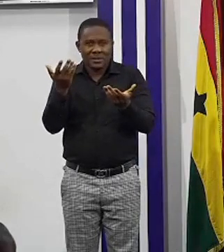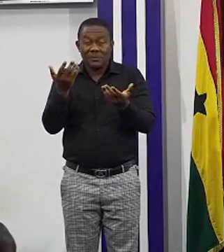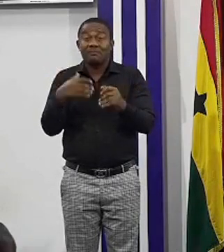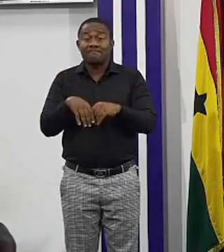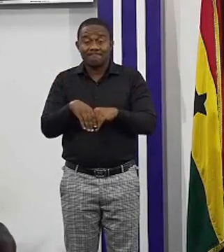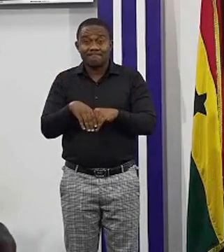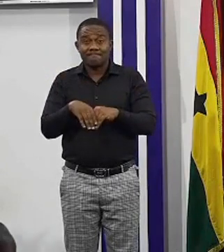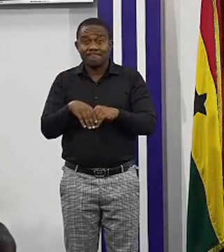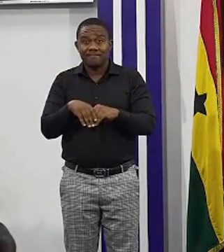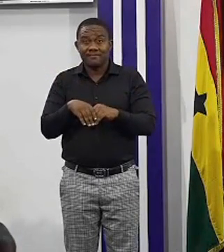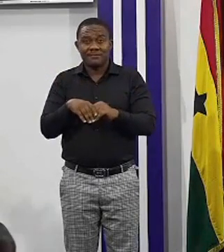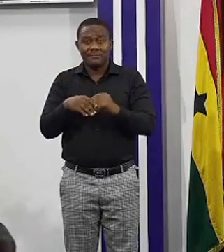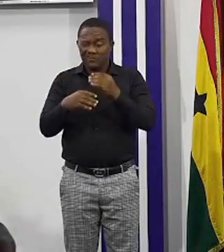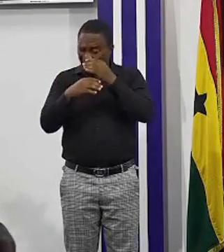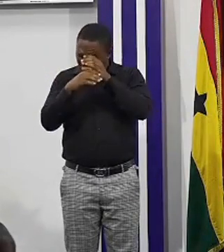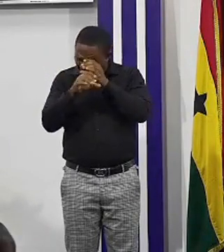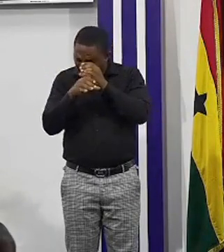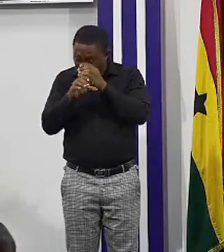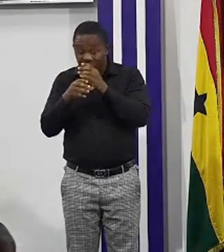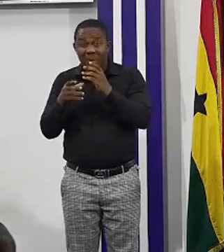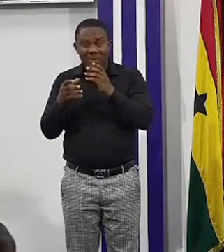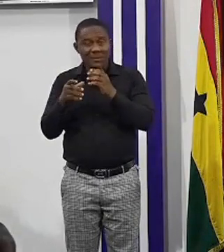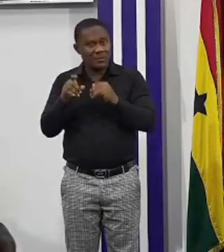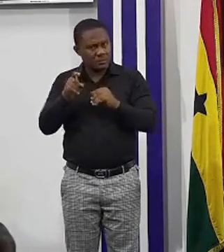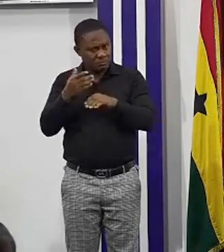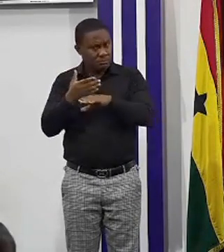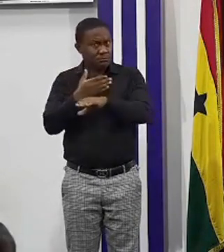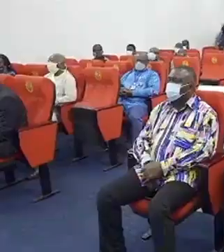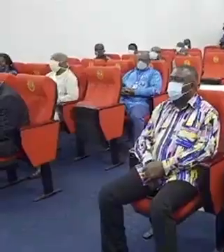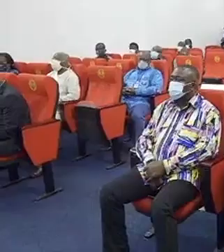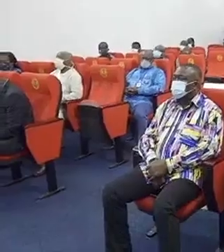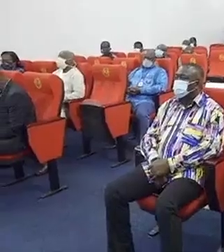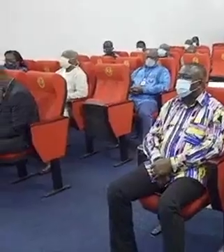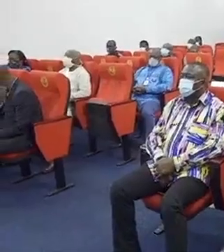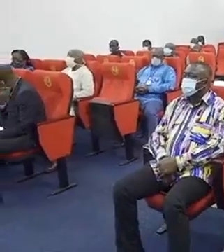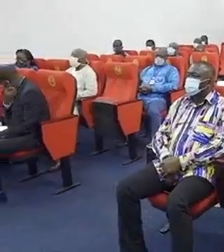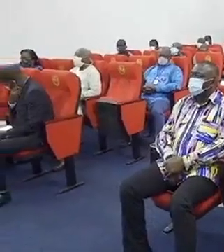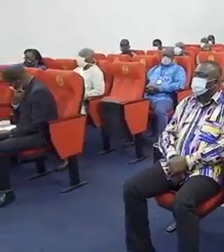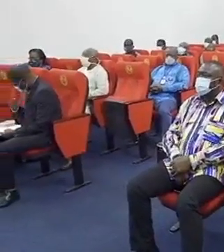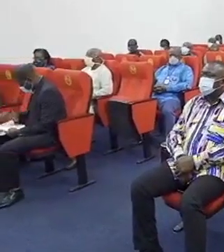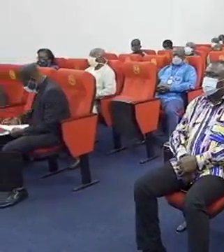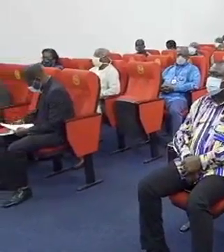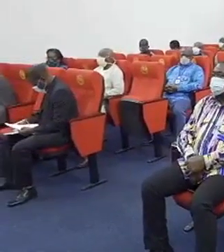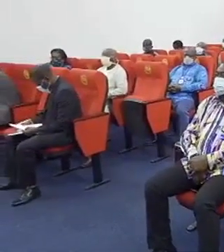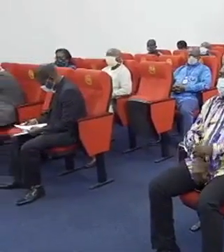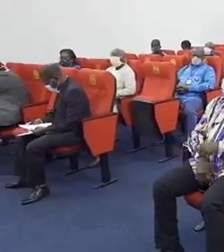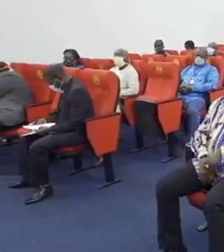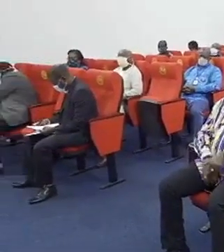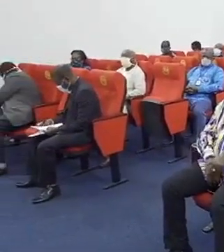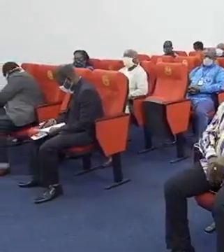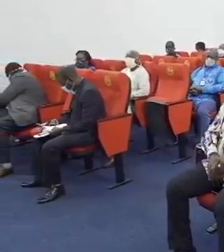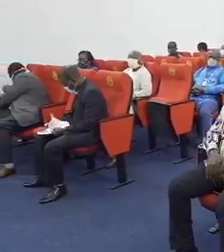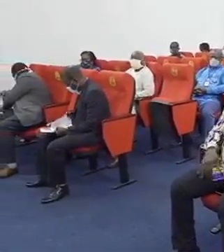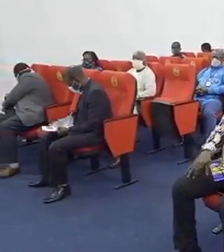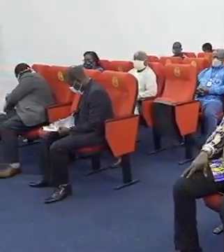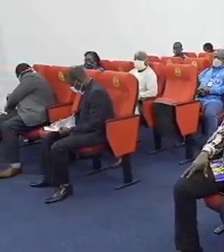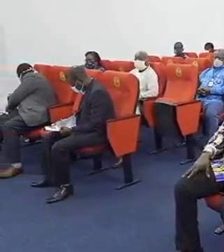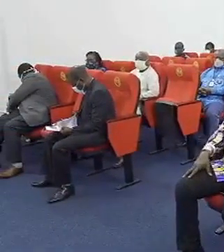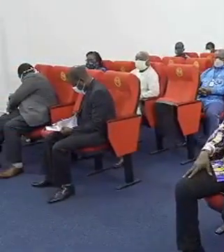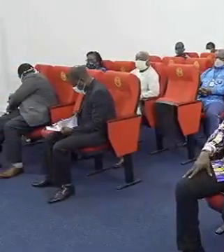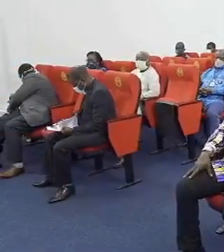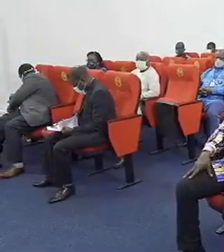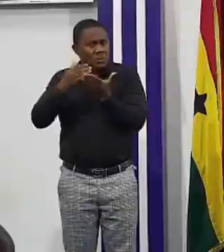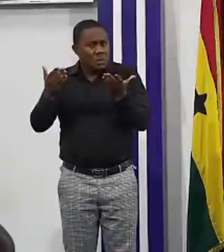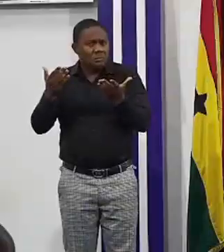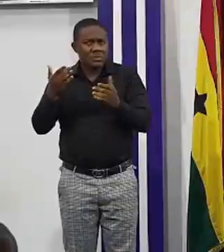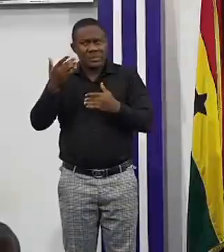that when you compare the test numbers coming from other parts of the world, many of them are testing people who are sick and symptomatic